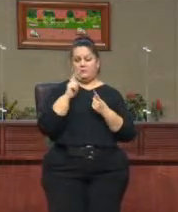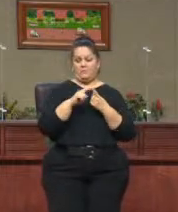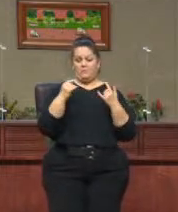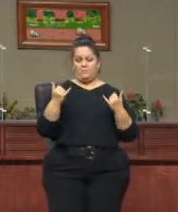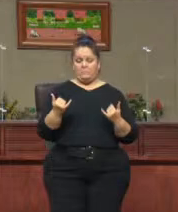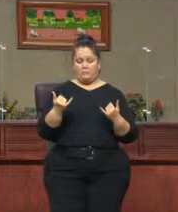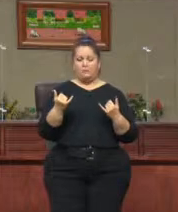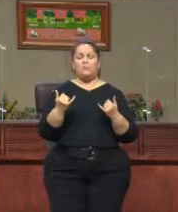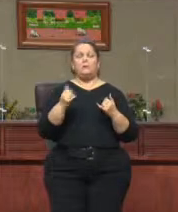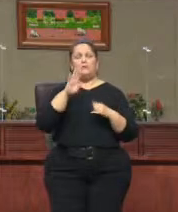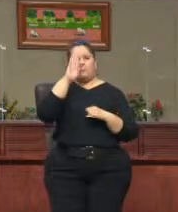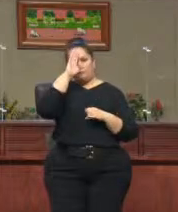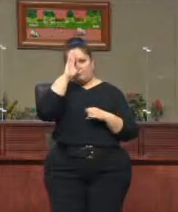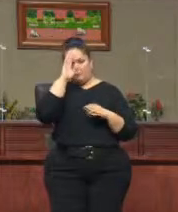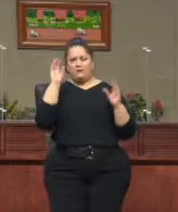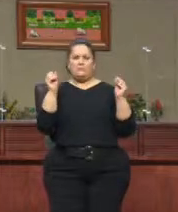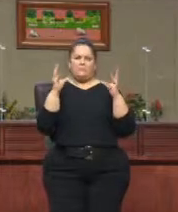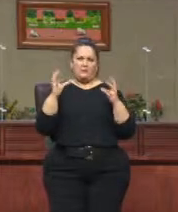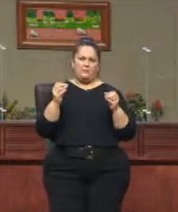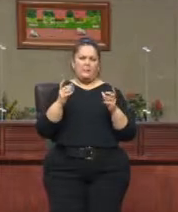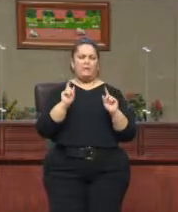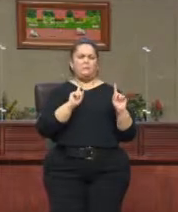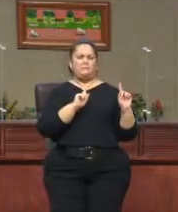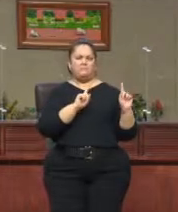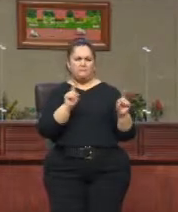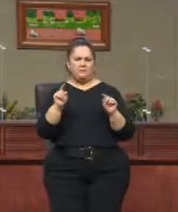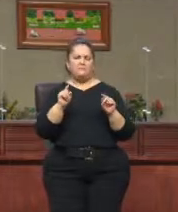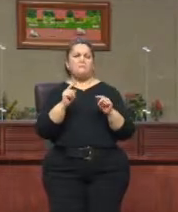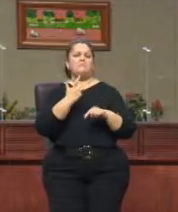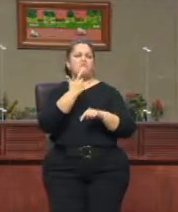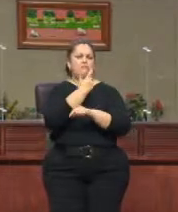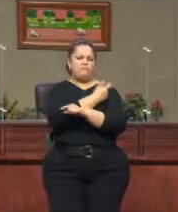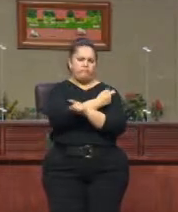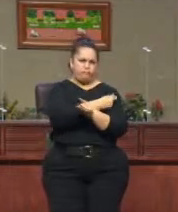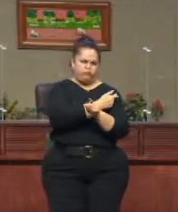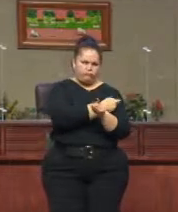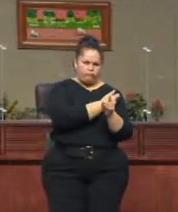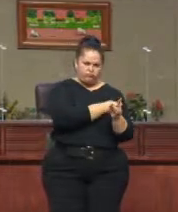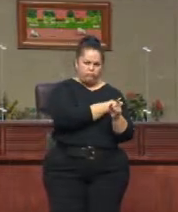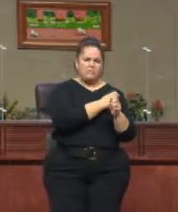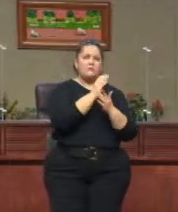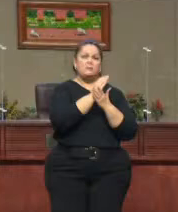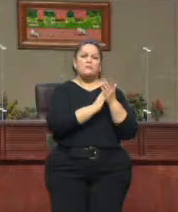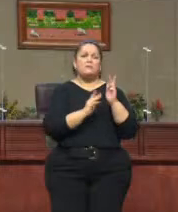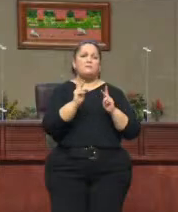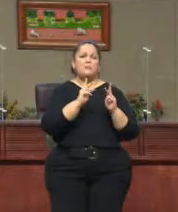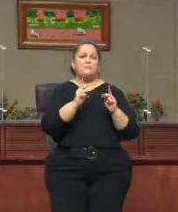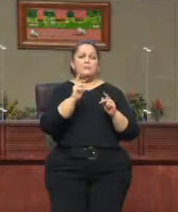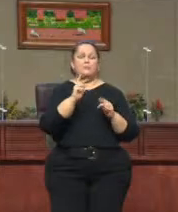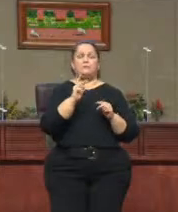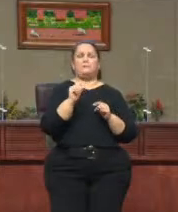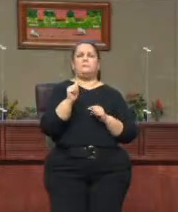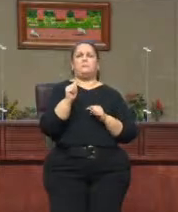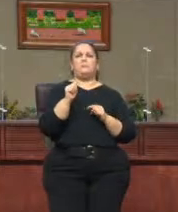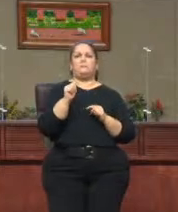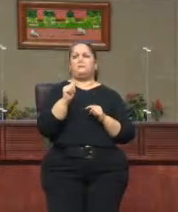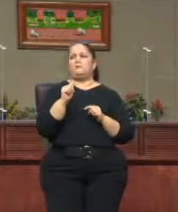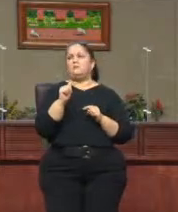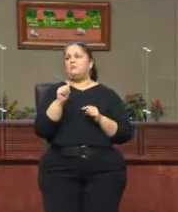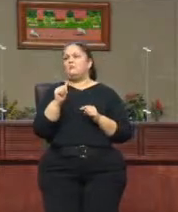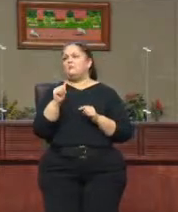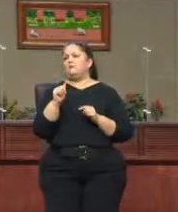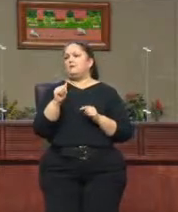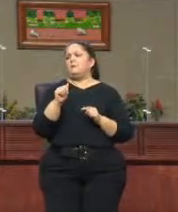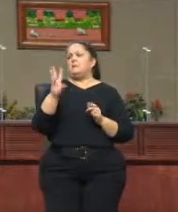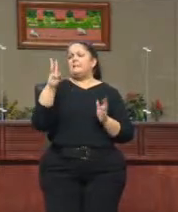and firefighter paramedics shared crucial vaccine information with some 6,000 households